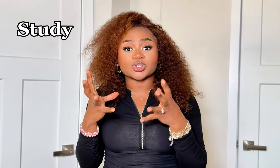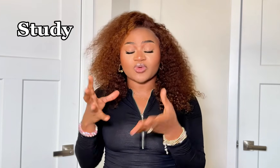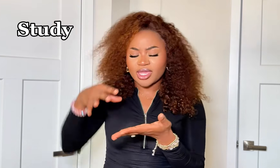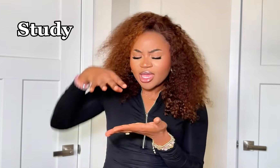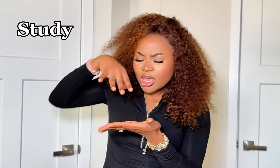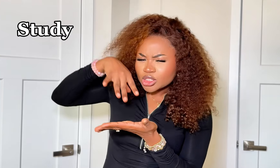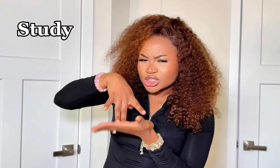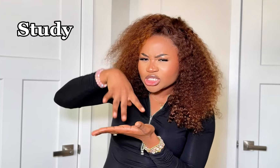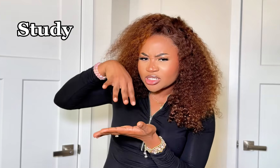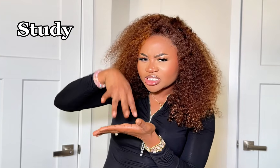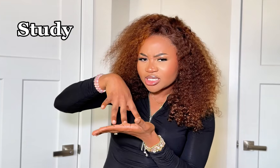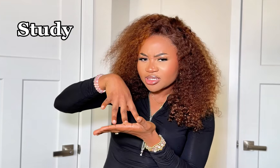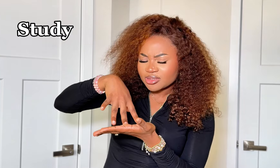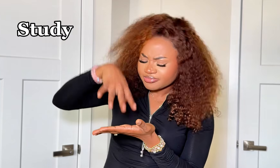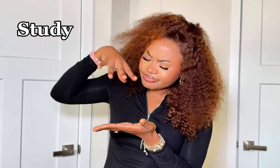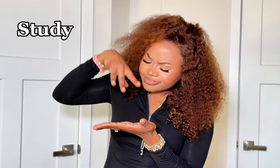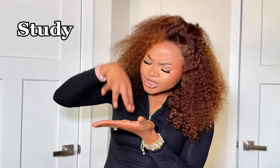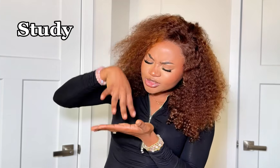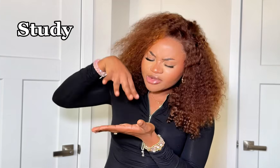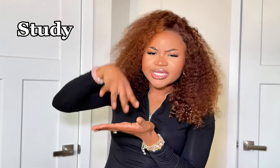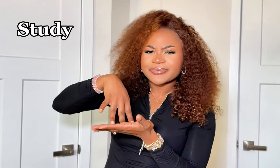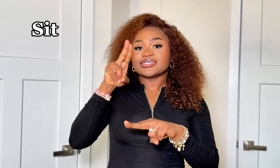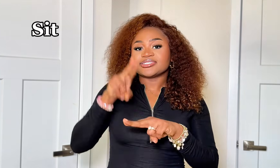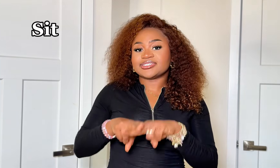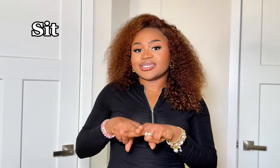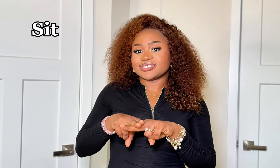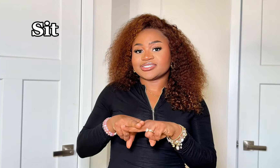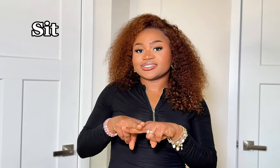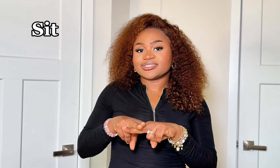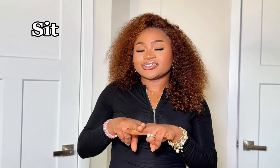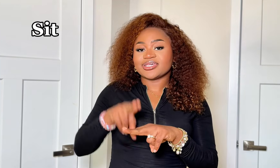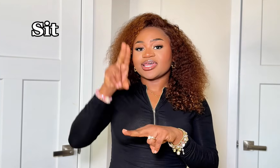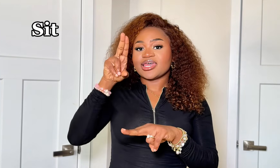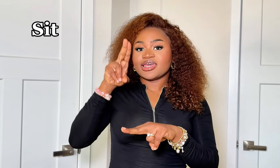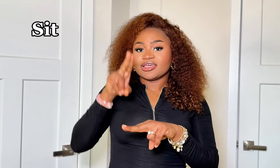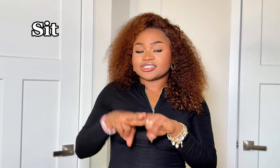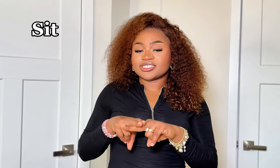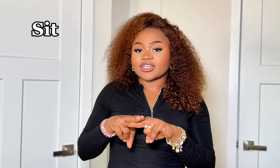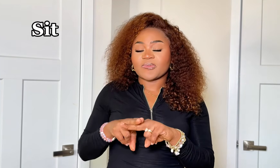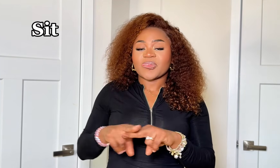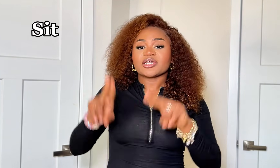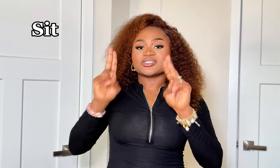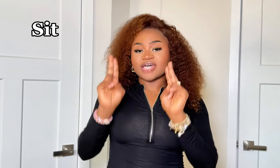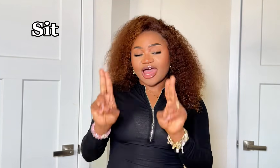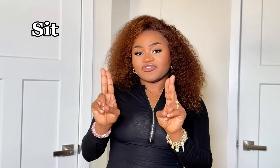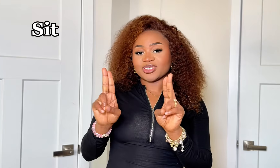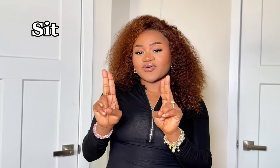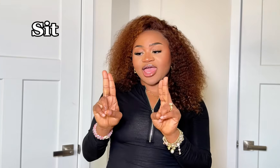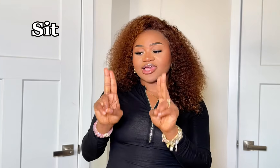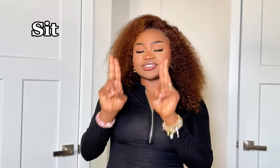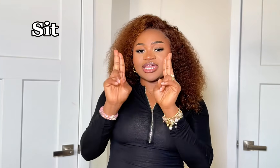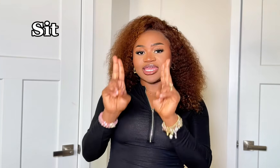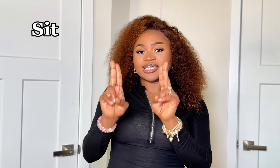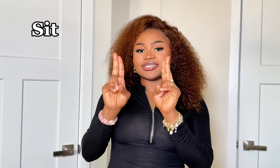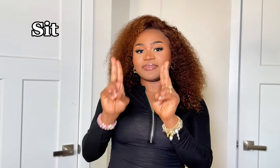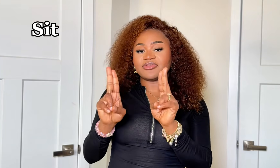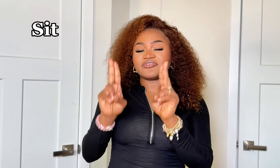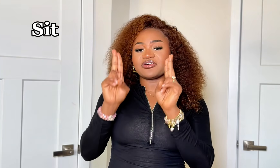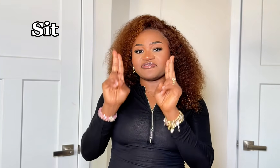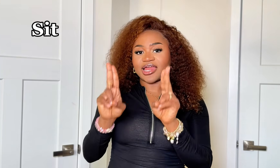right? Study. Study. Sit. Sit. So have your two hands, the index and middle finger flat like